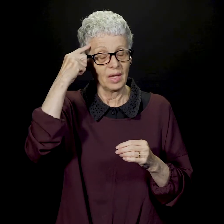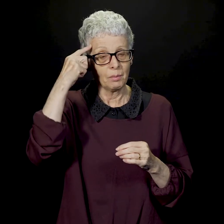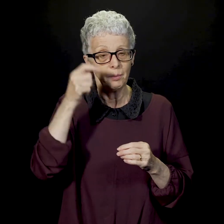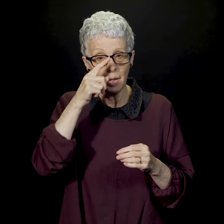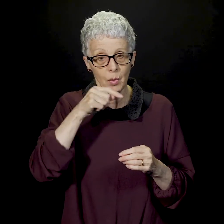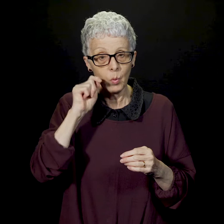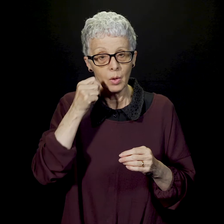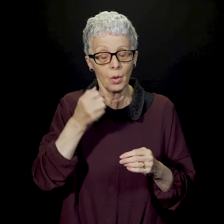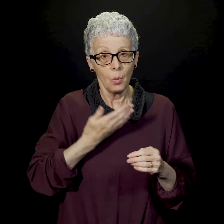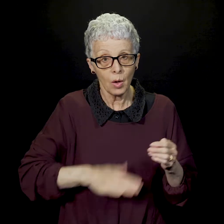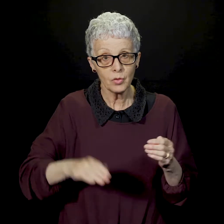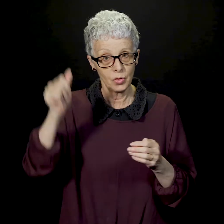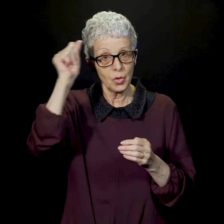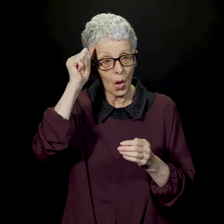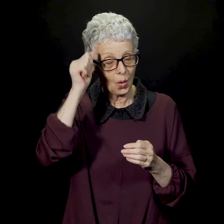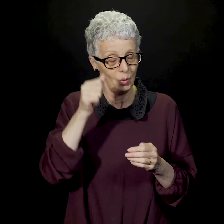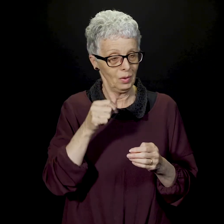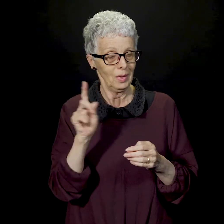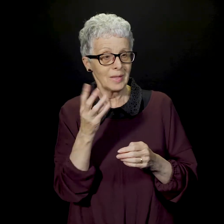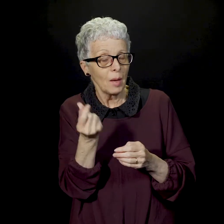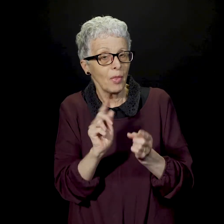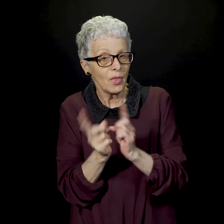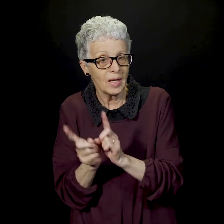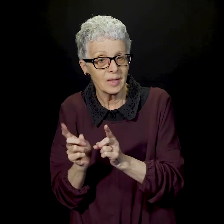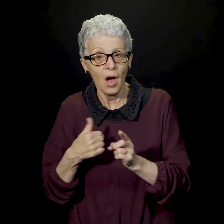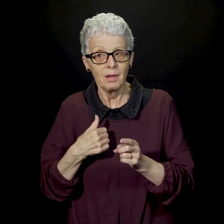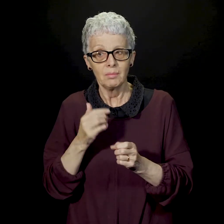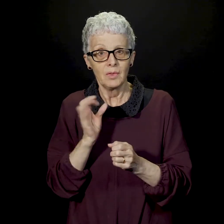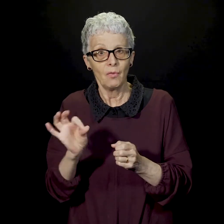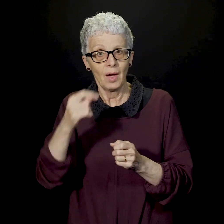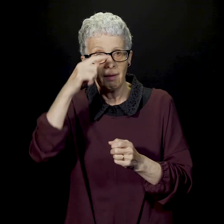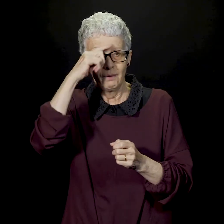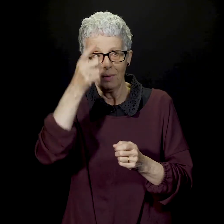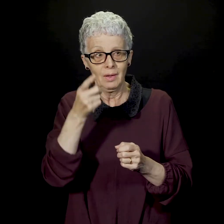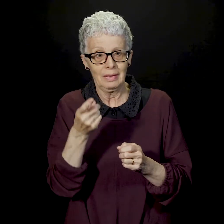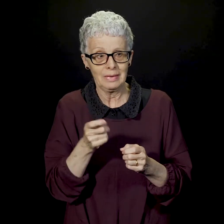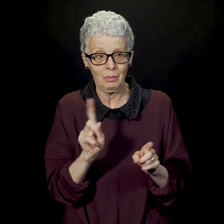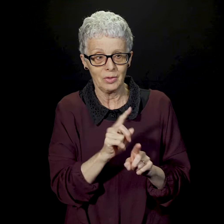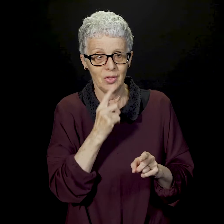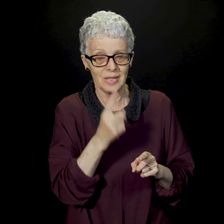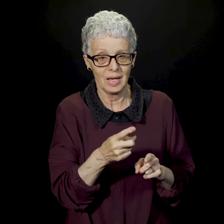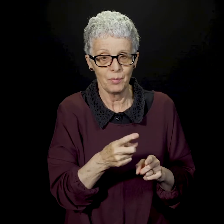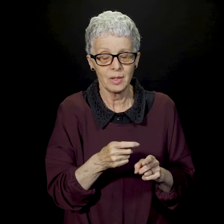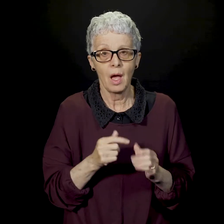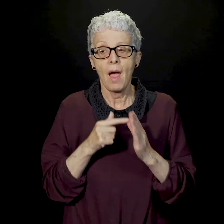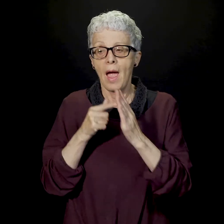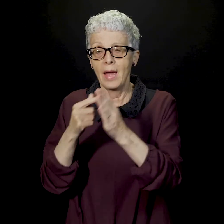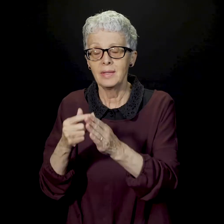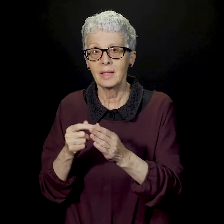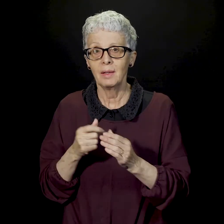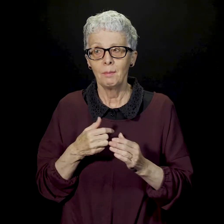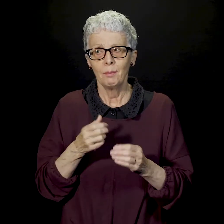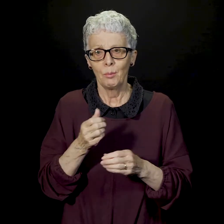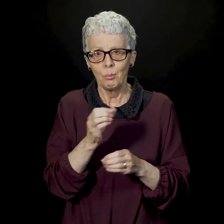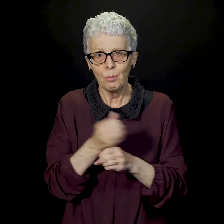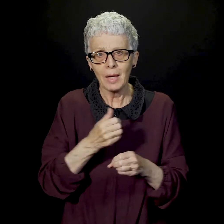like, I don't, like, you know. And so I didn't ever find out, but her response made me really uneasy. And